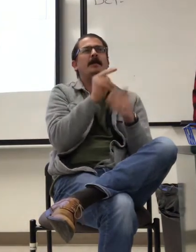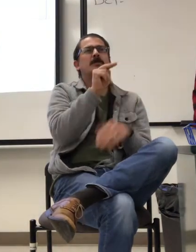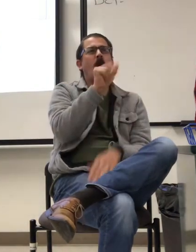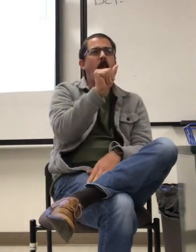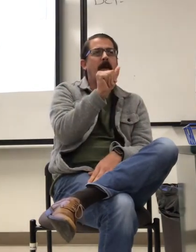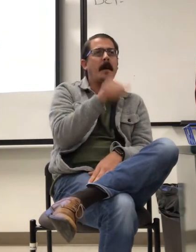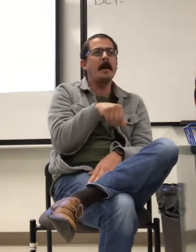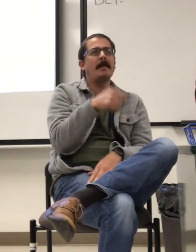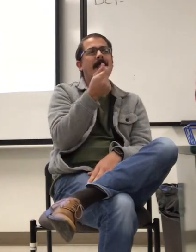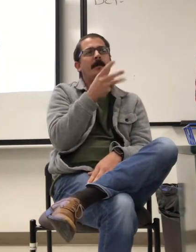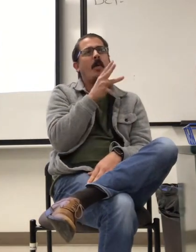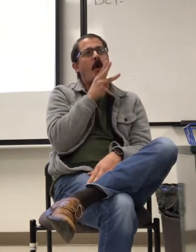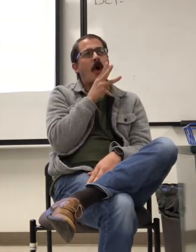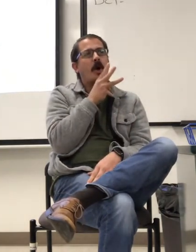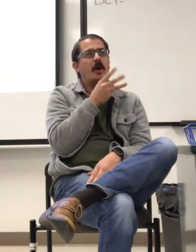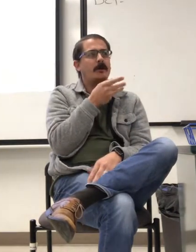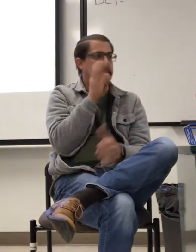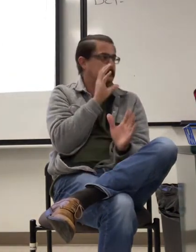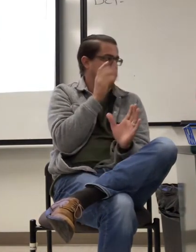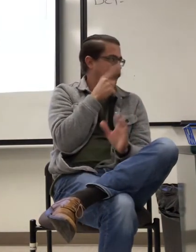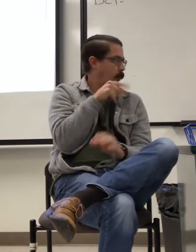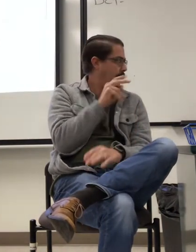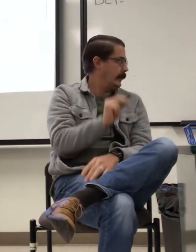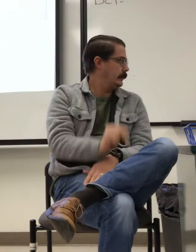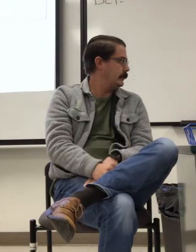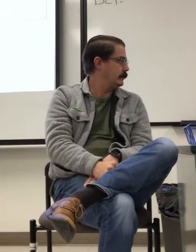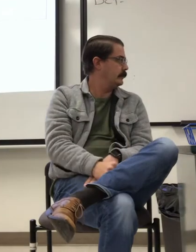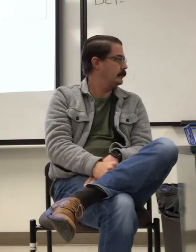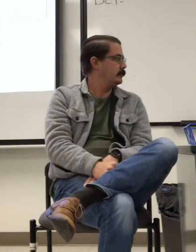water. Let me find a pen.